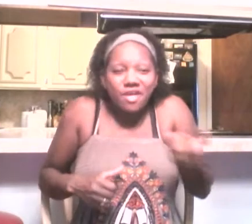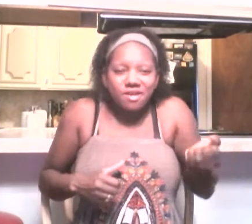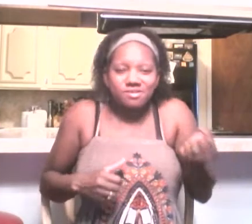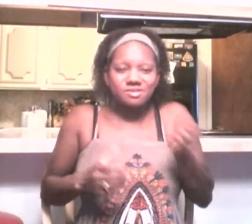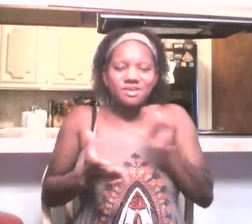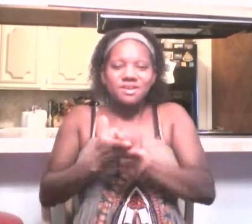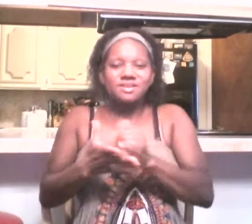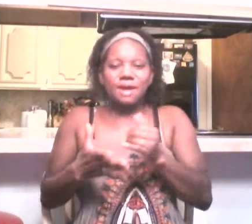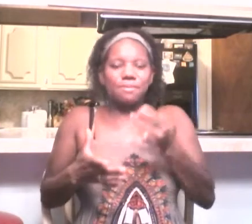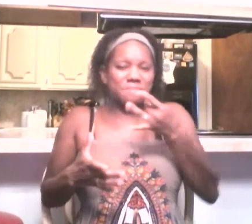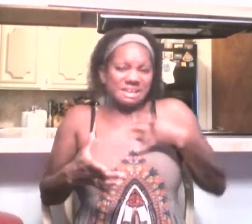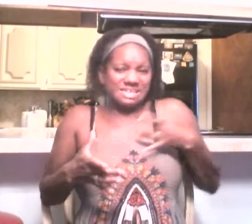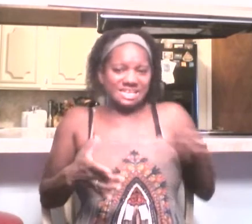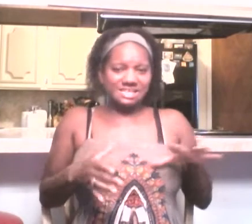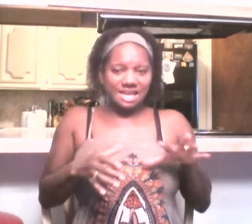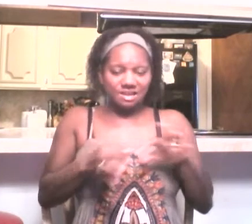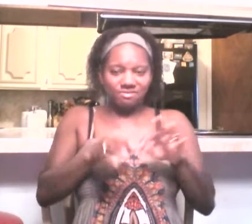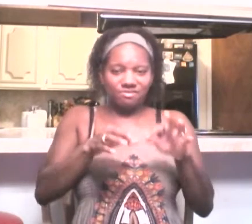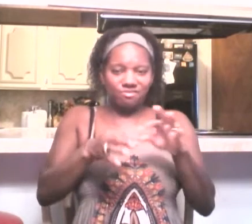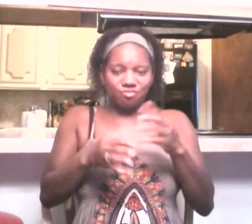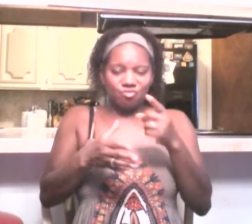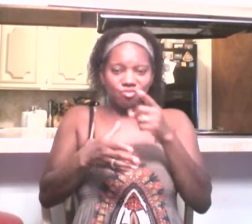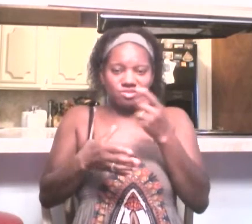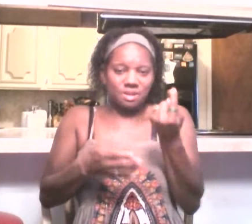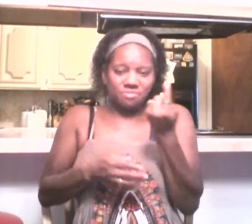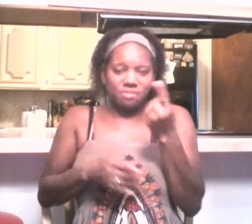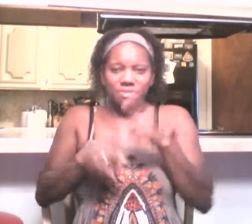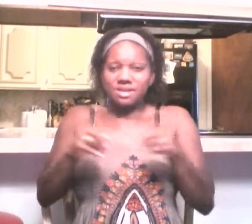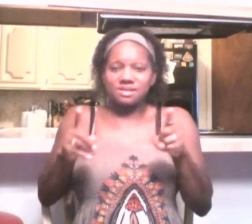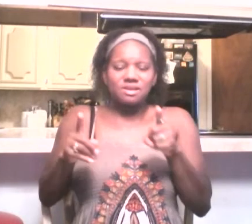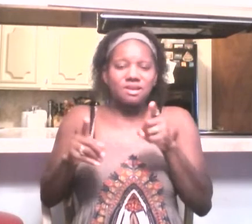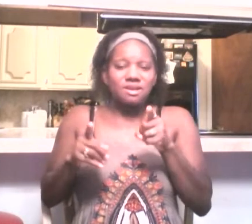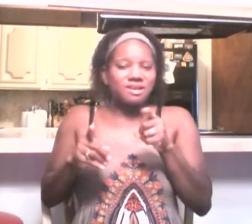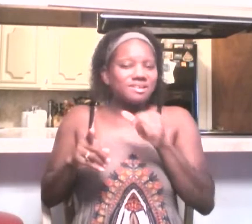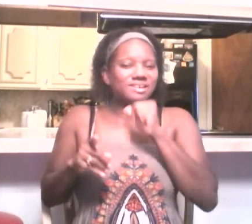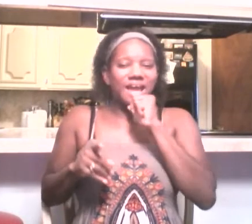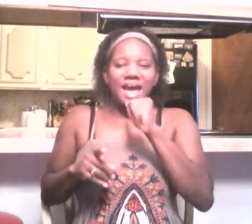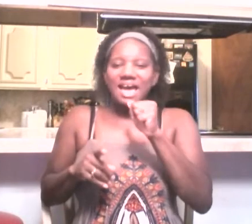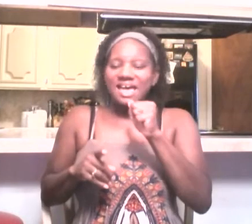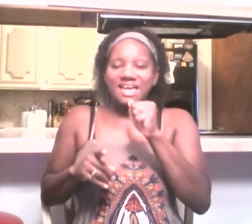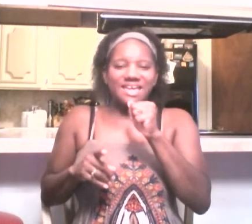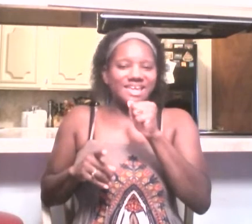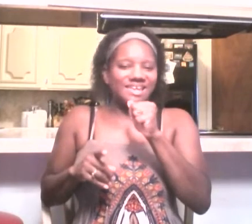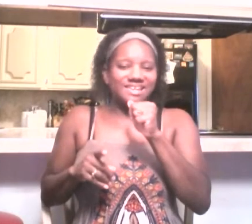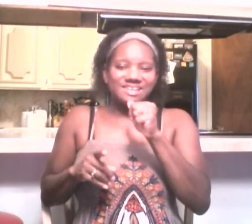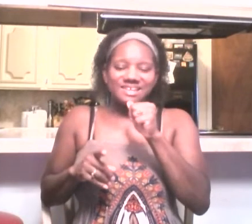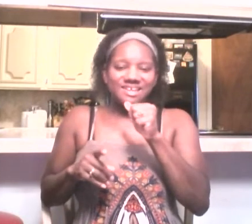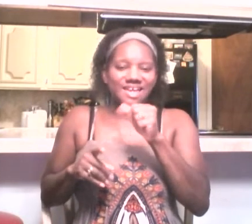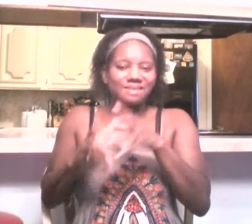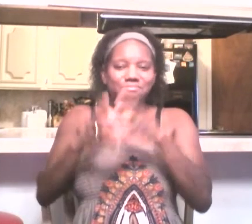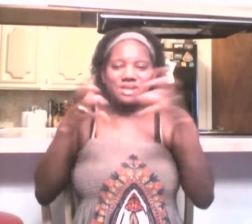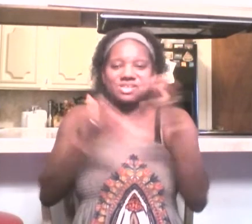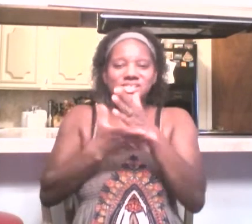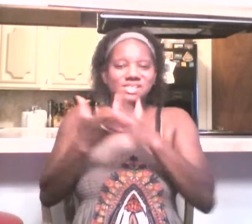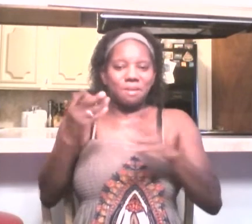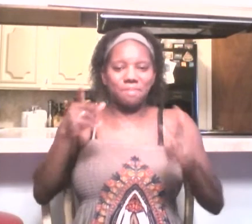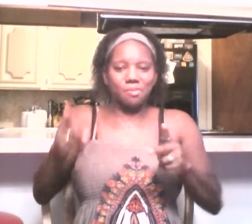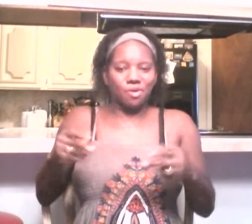things that we might dislike or something, but not as much as some people